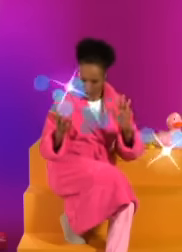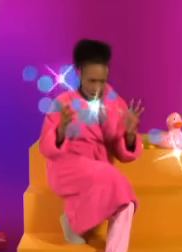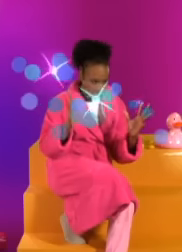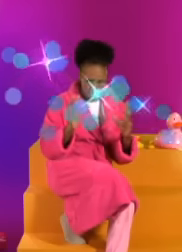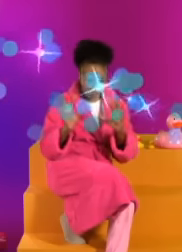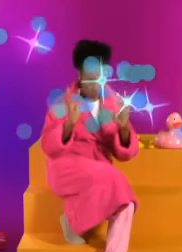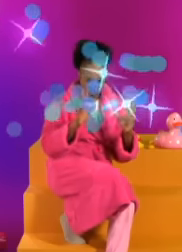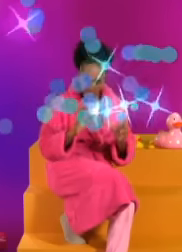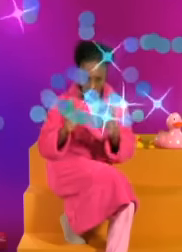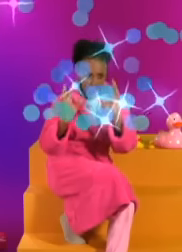Look what my hands can do!